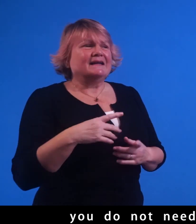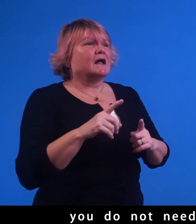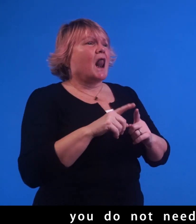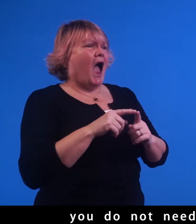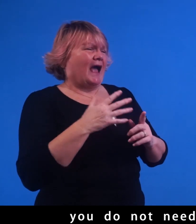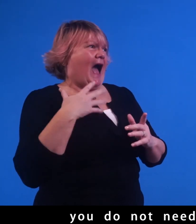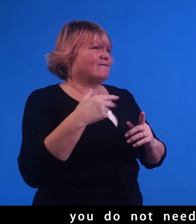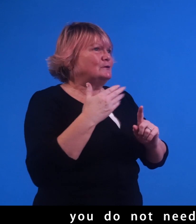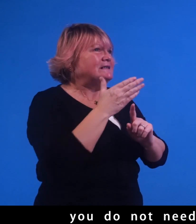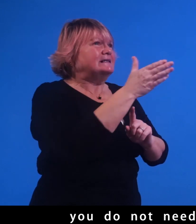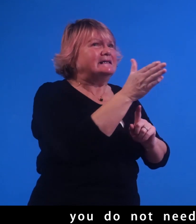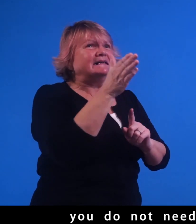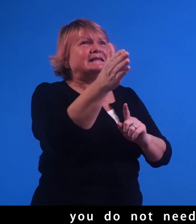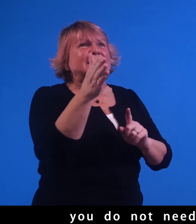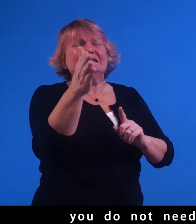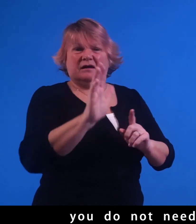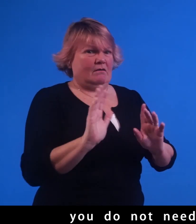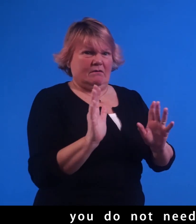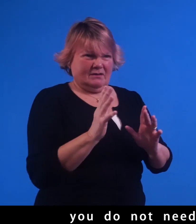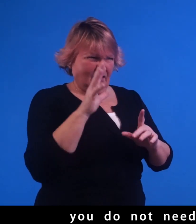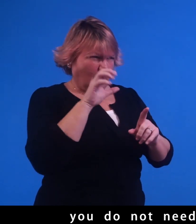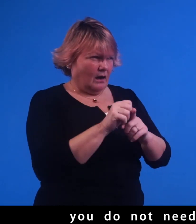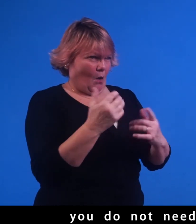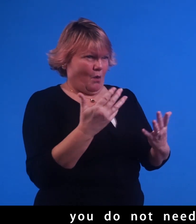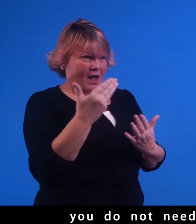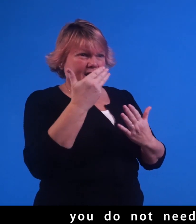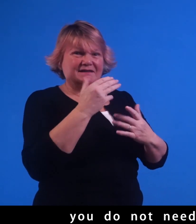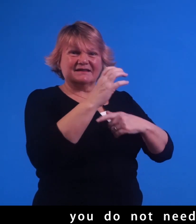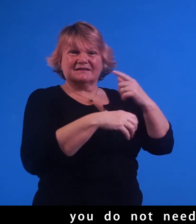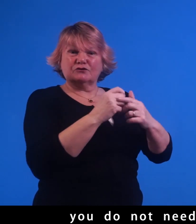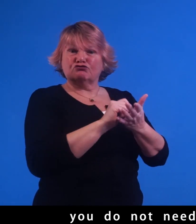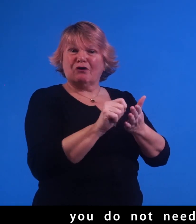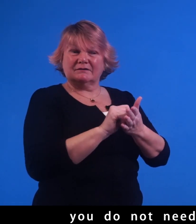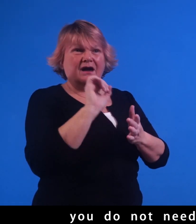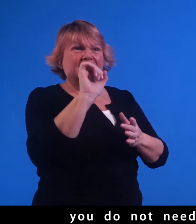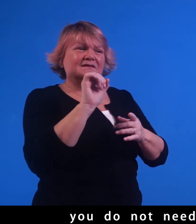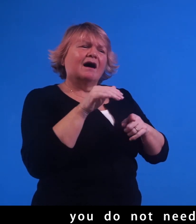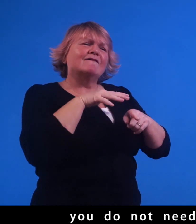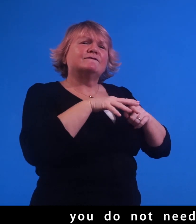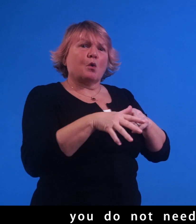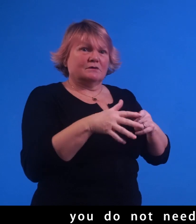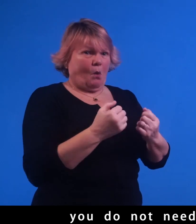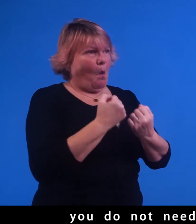you do not need to travel far to see the resounding influence of the 19th century writer.